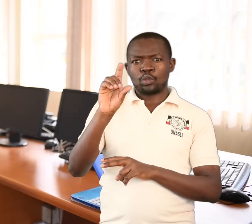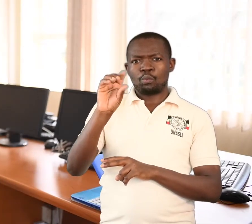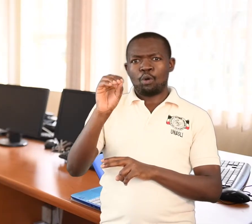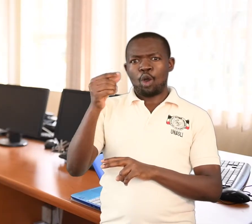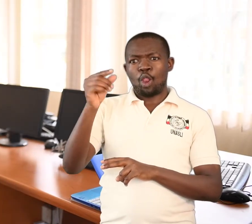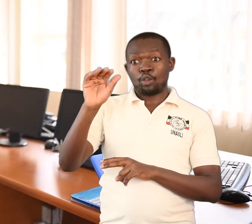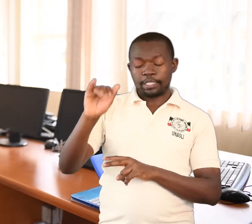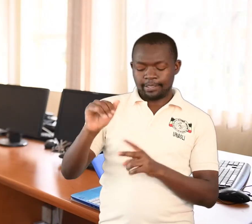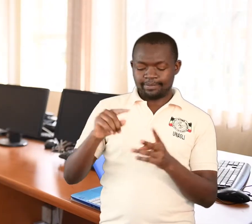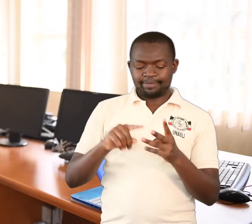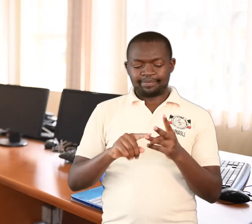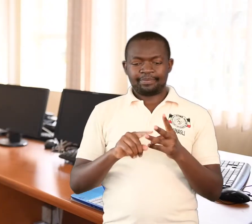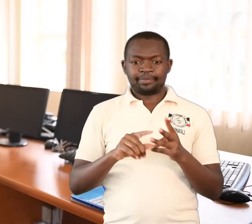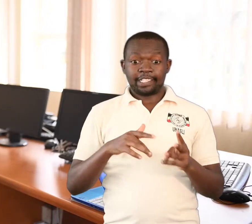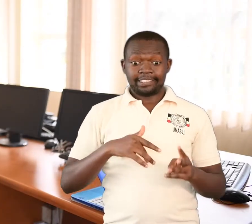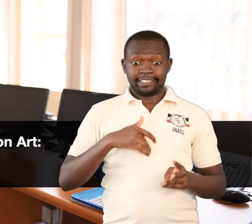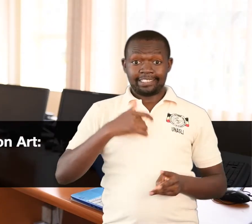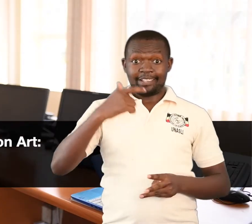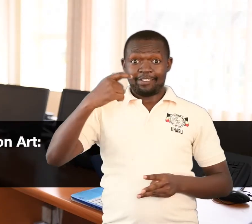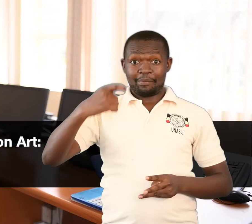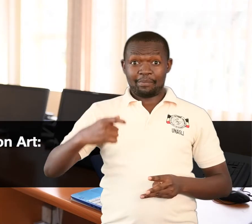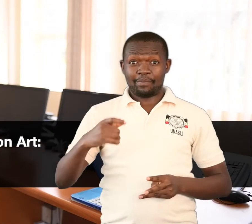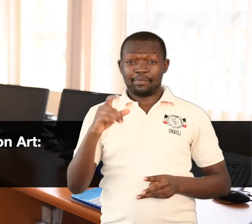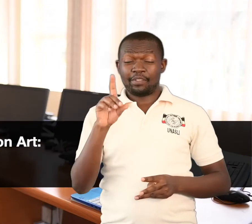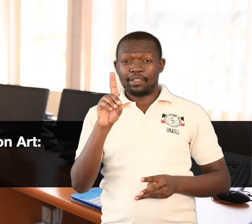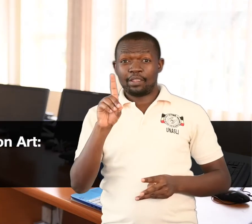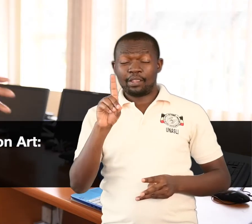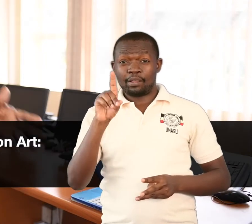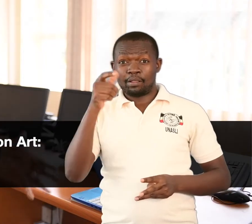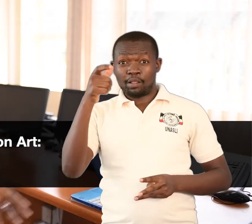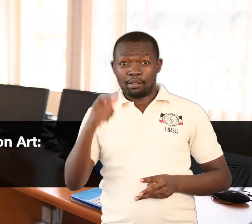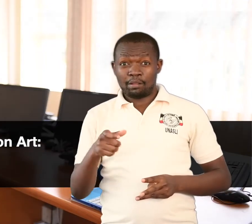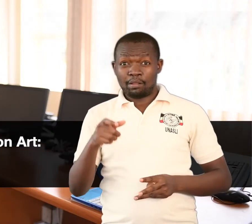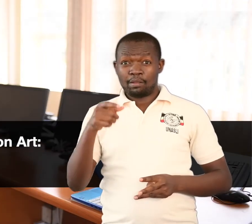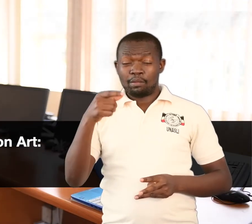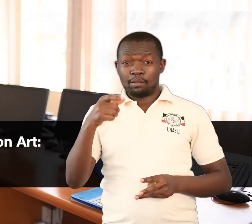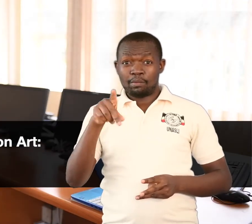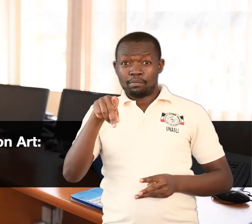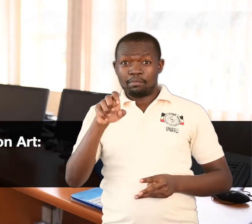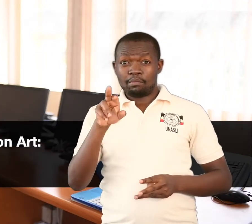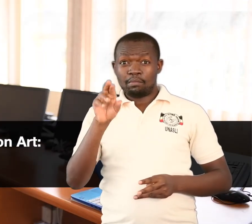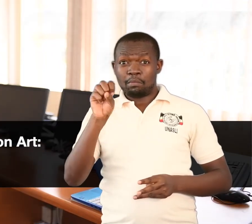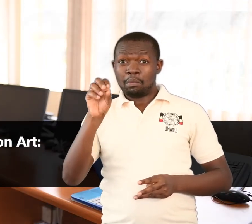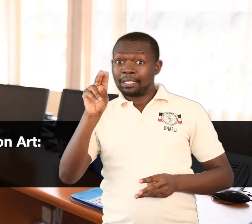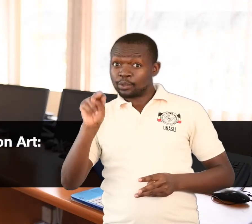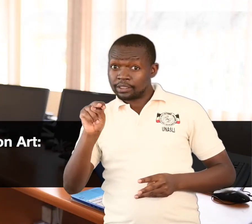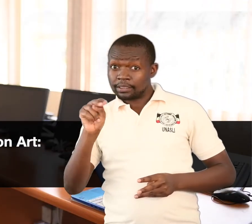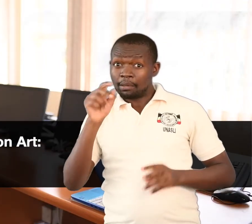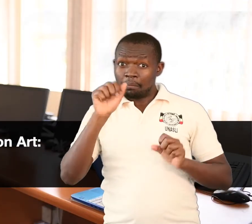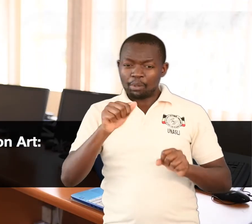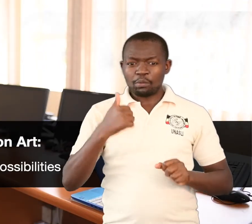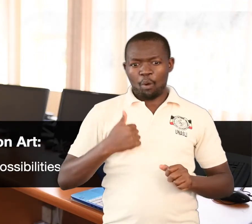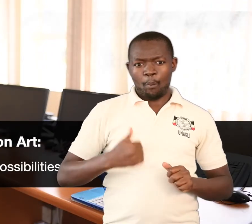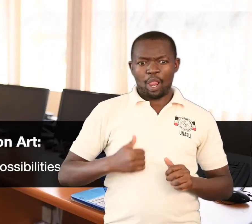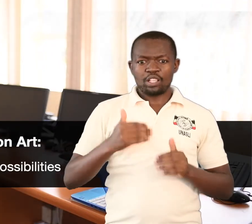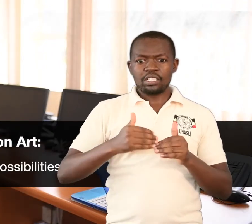person. We believe the career would be a biologist, and so on.